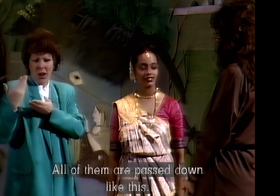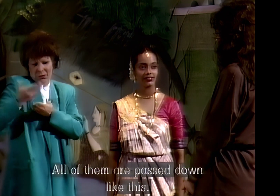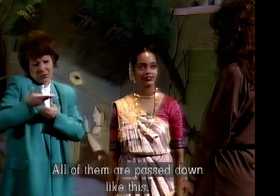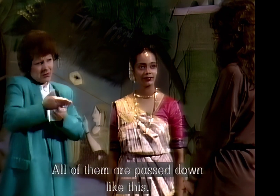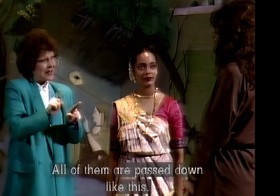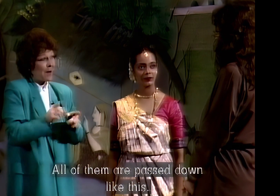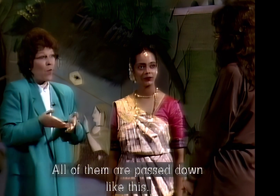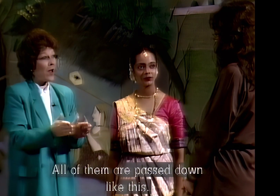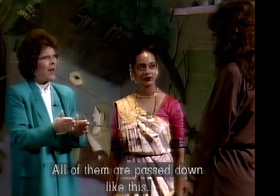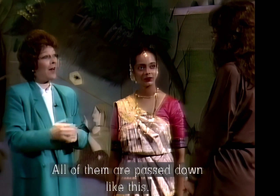this.